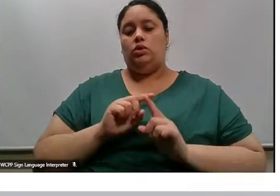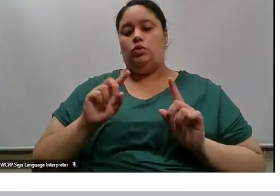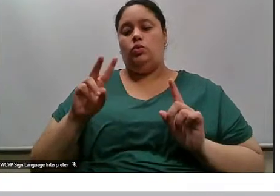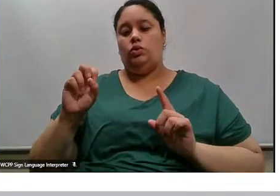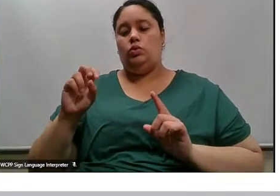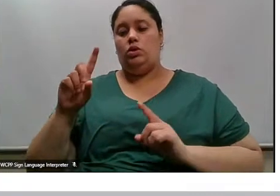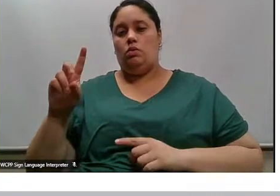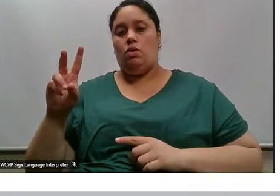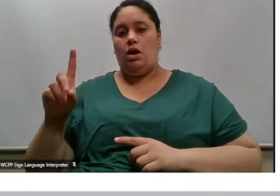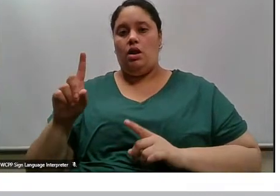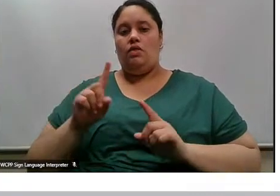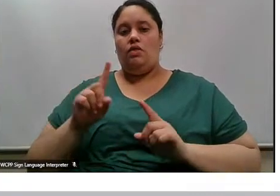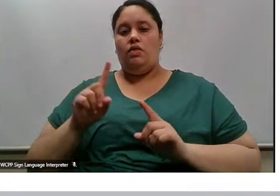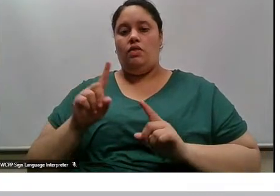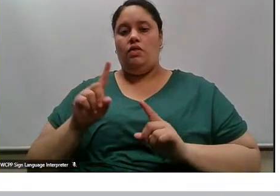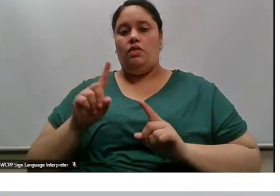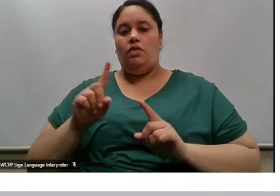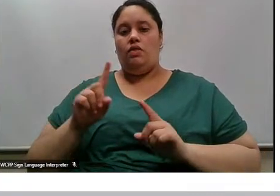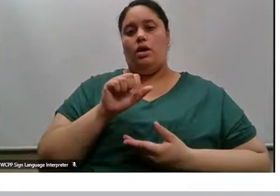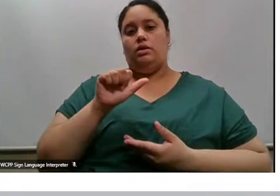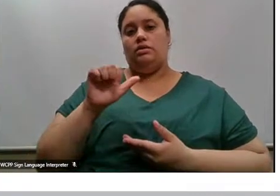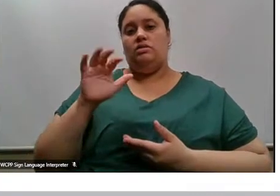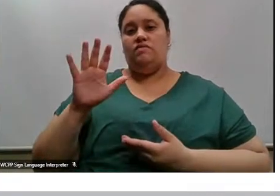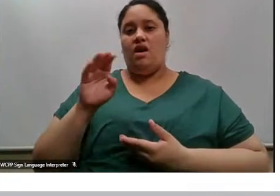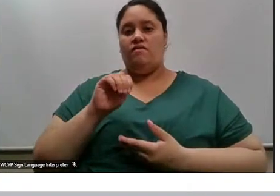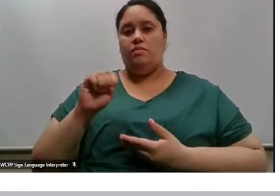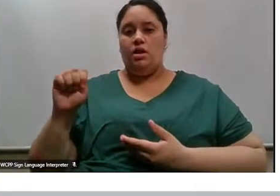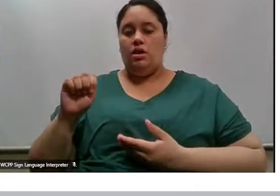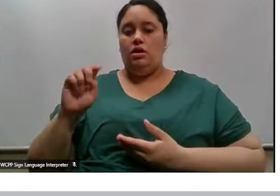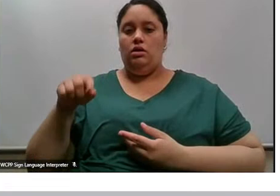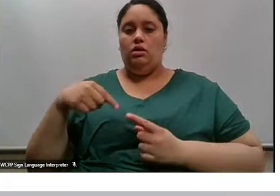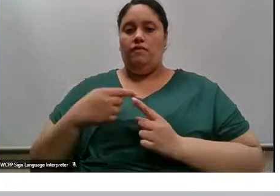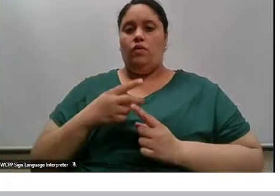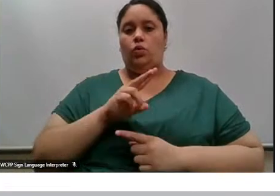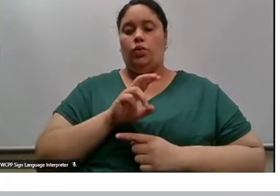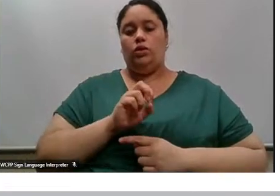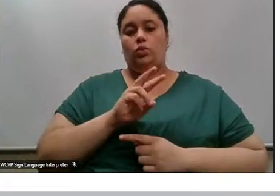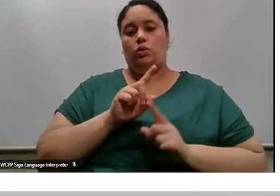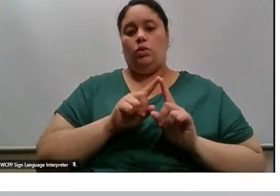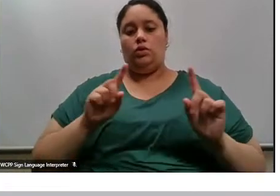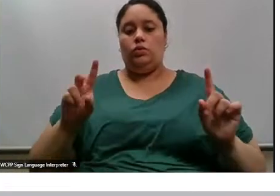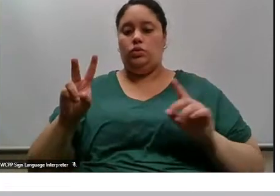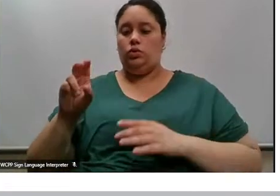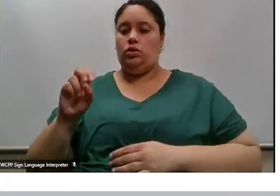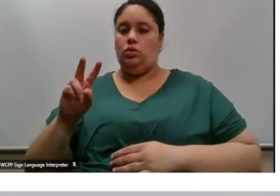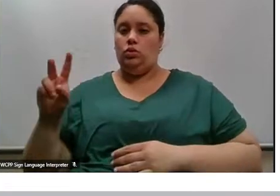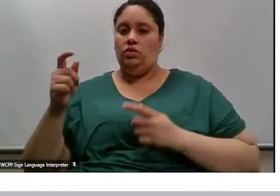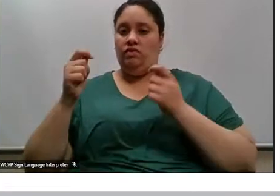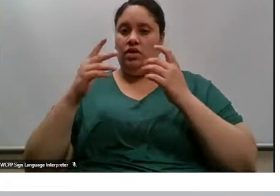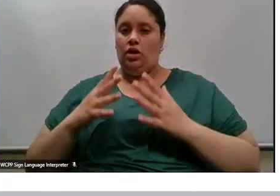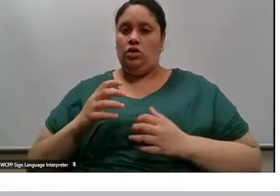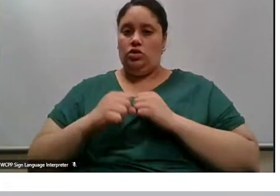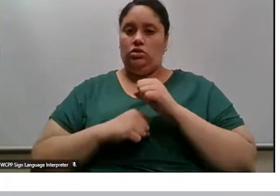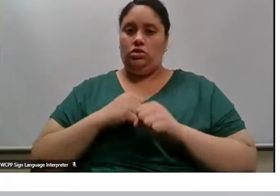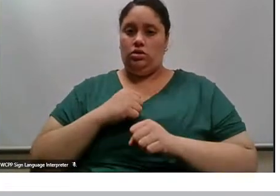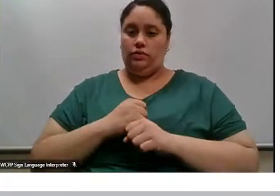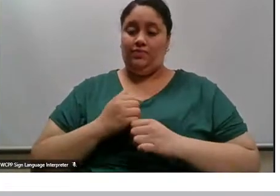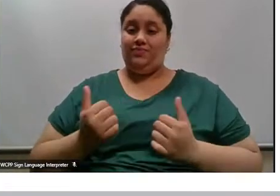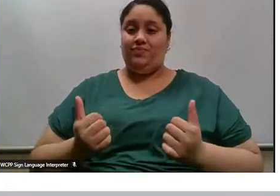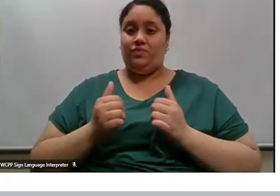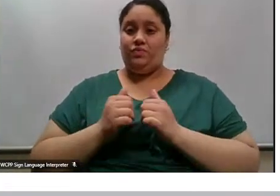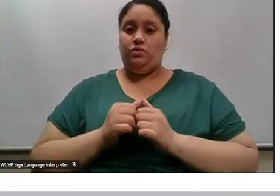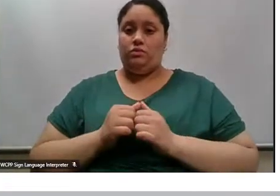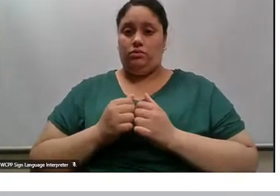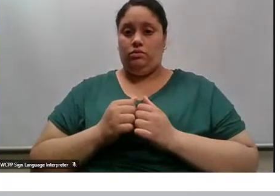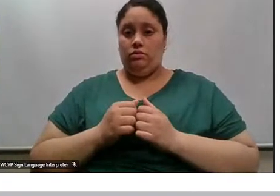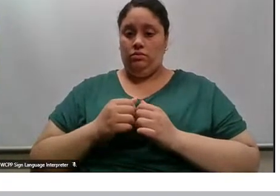2020-2021, and then it drops to 165 million for the 21-22 financial year. With a scale